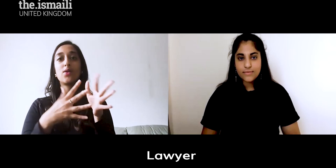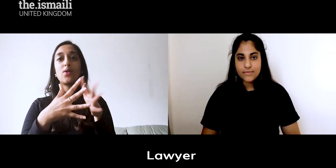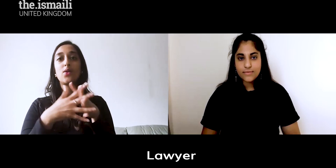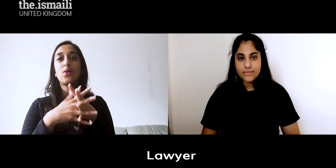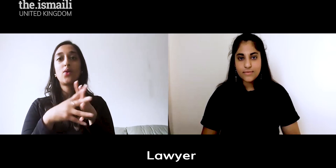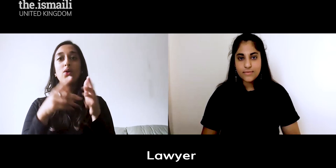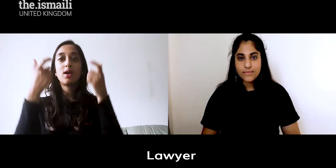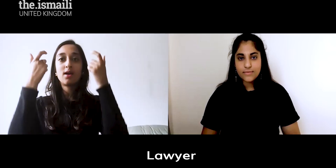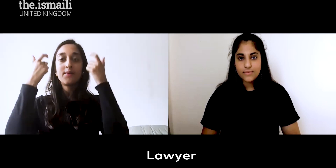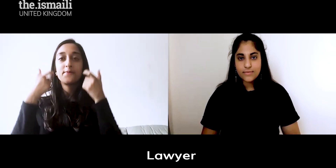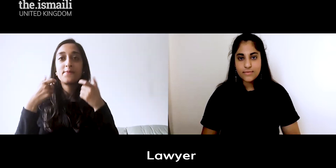Lawyer.